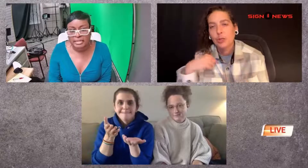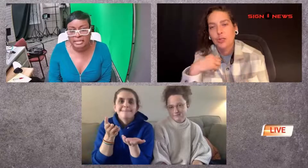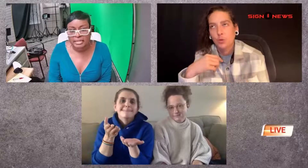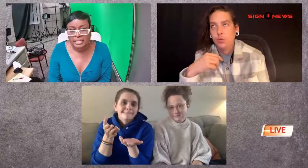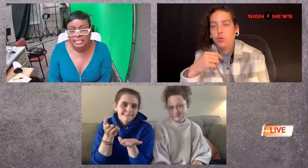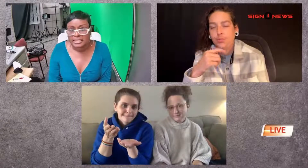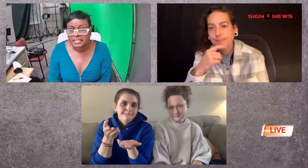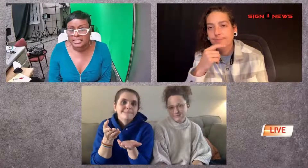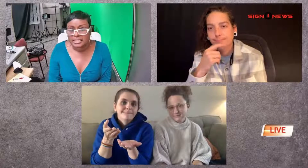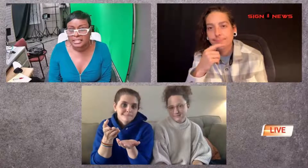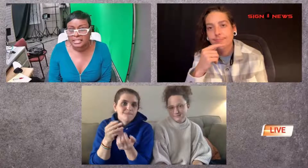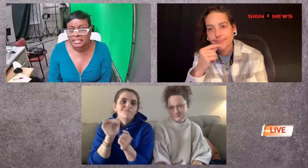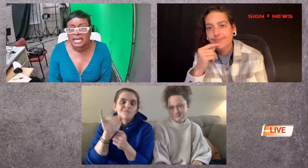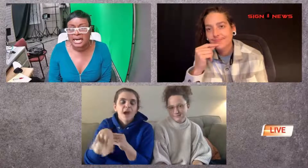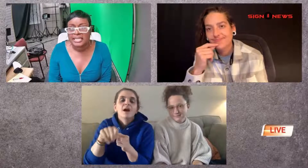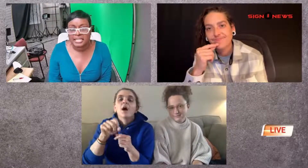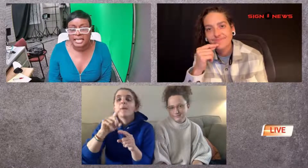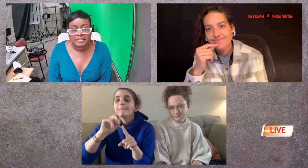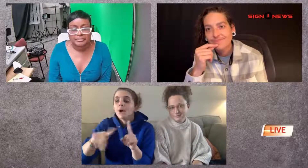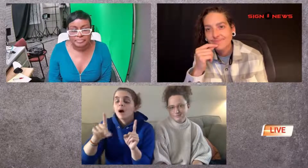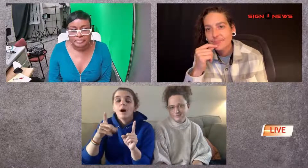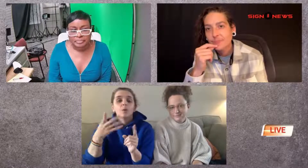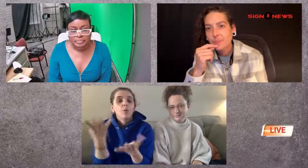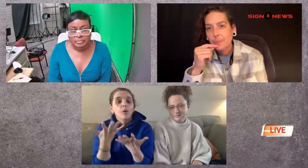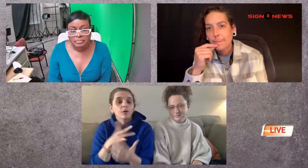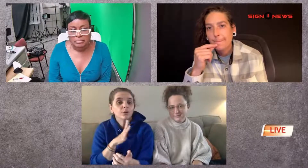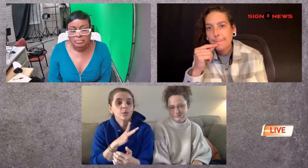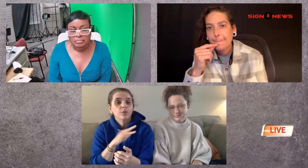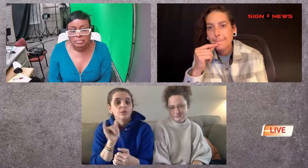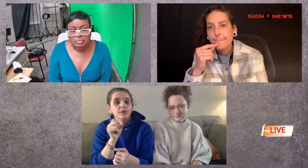away. Yeah, I get that.